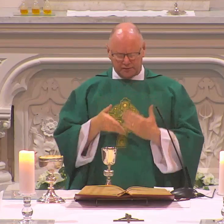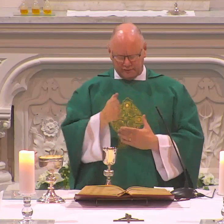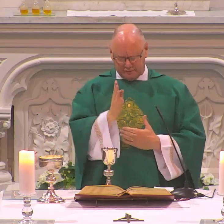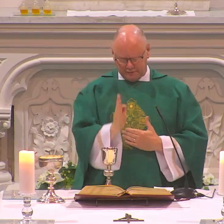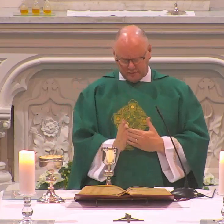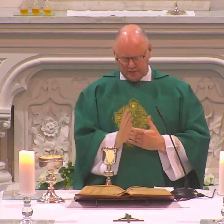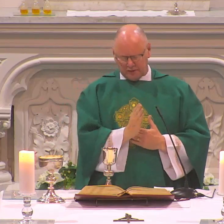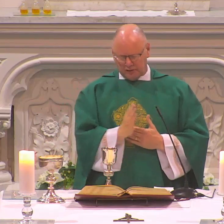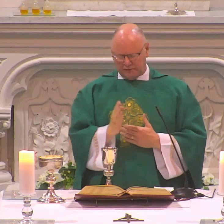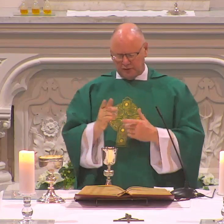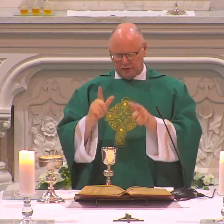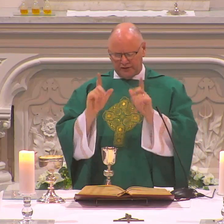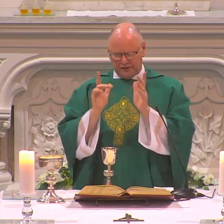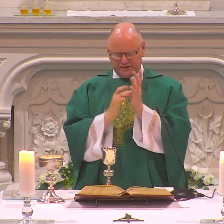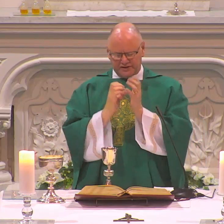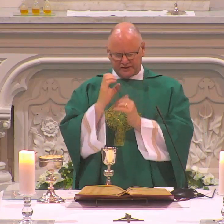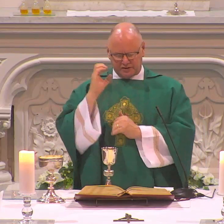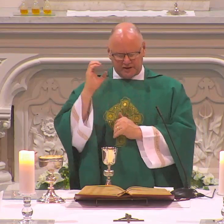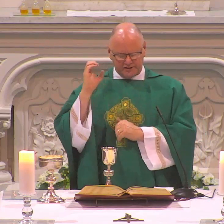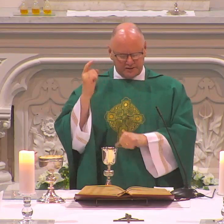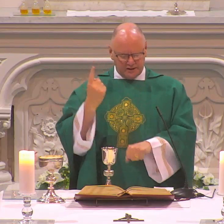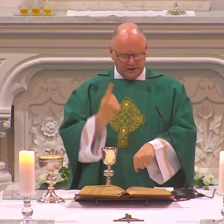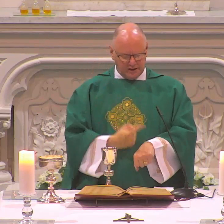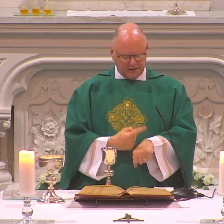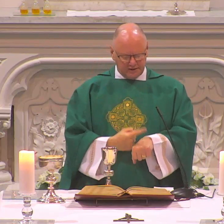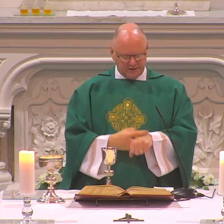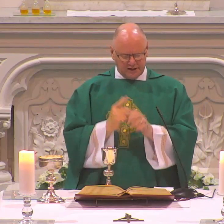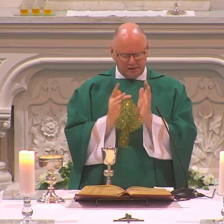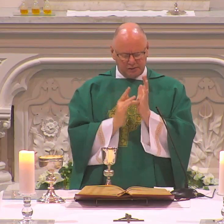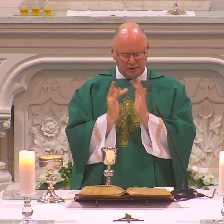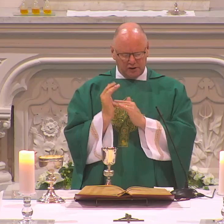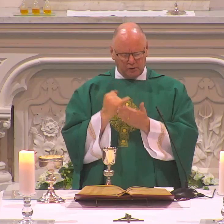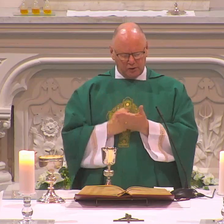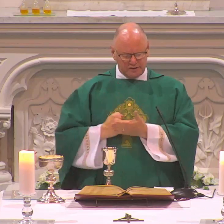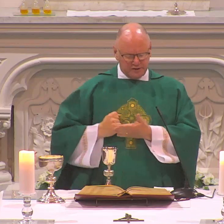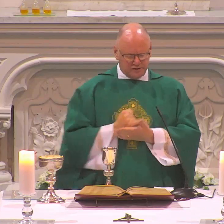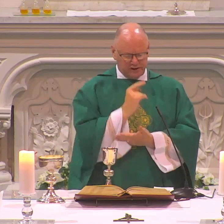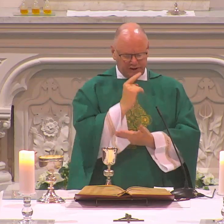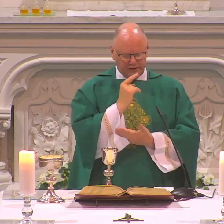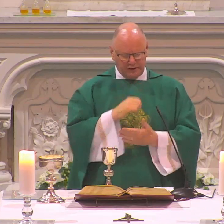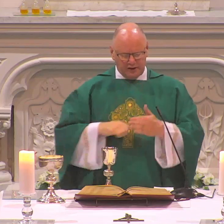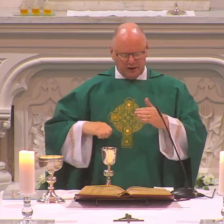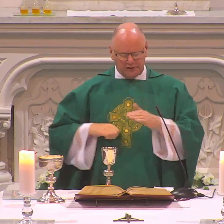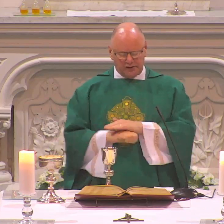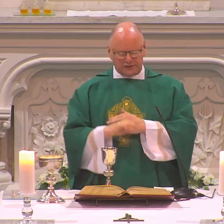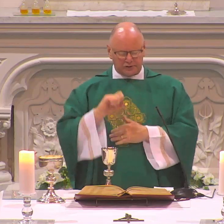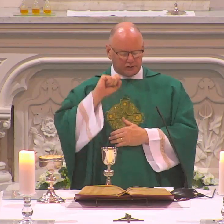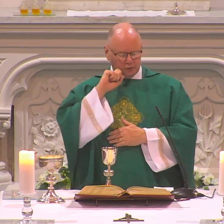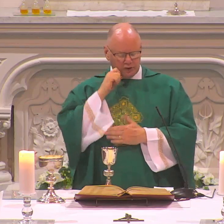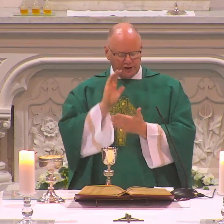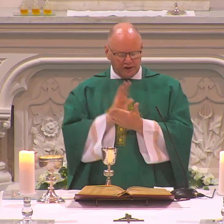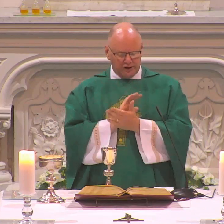blood of our Lord Jesus Christ. At the time he was betrayed and